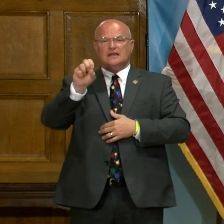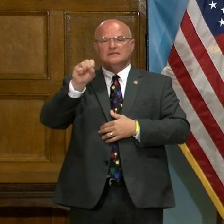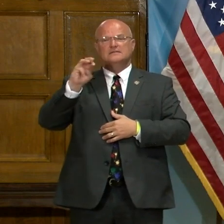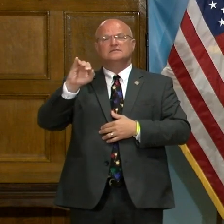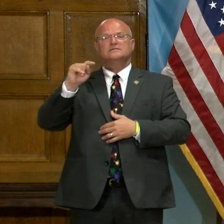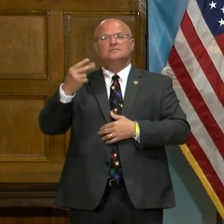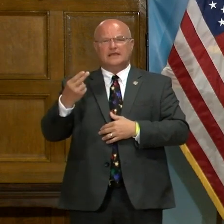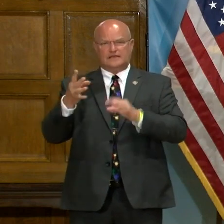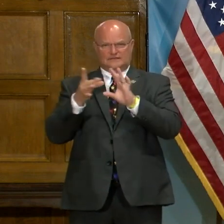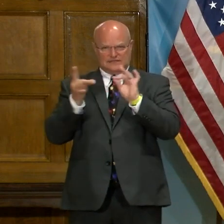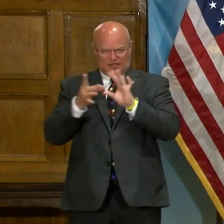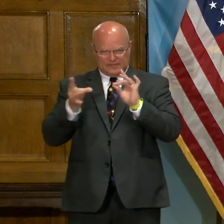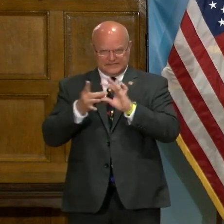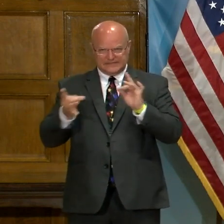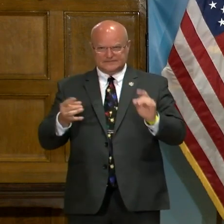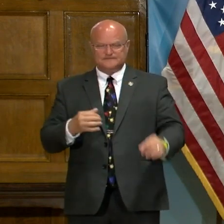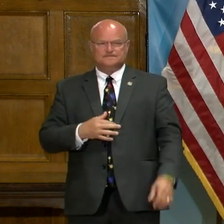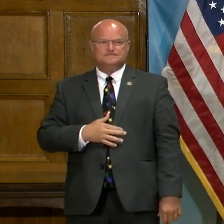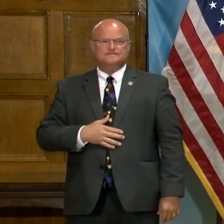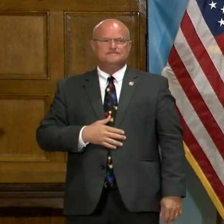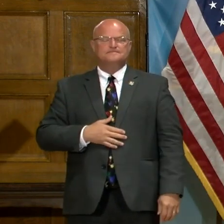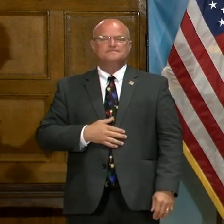for his comments.